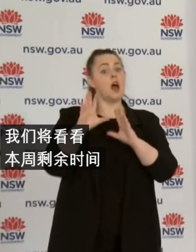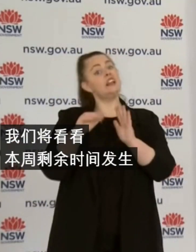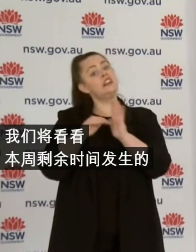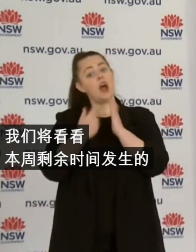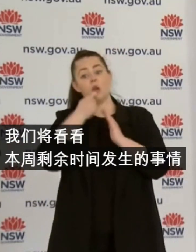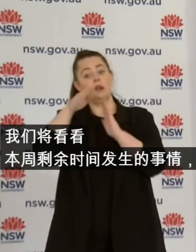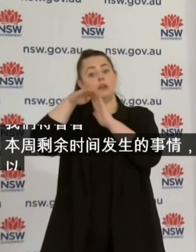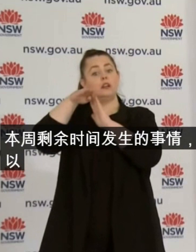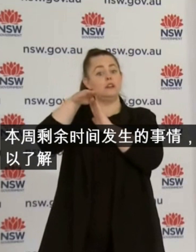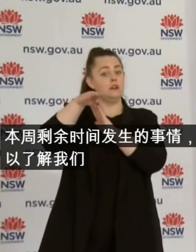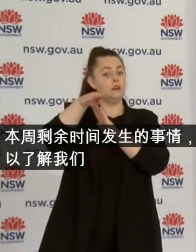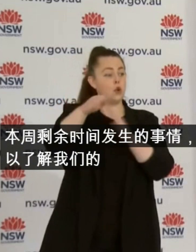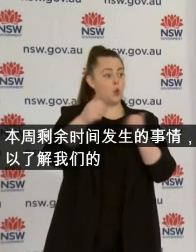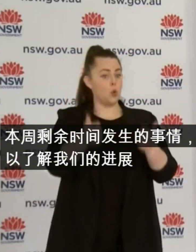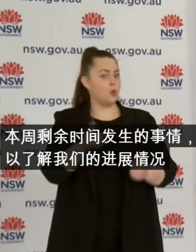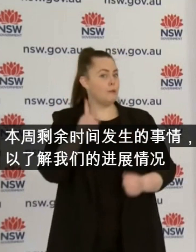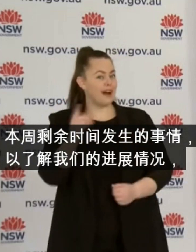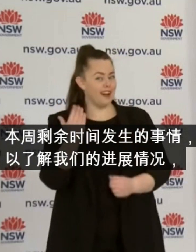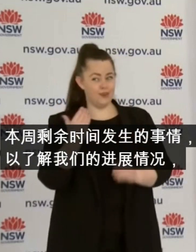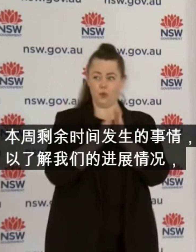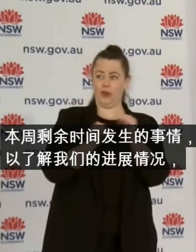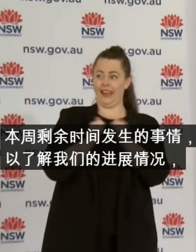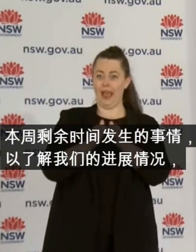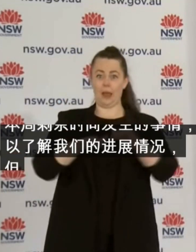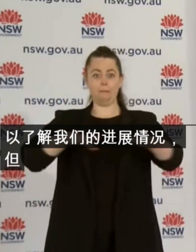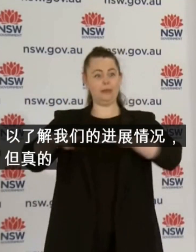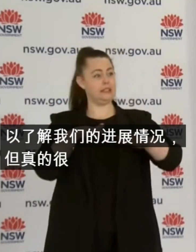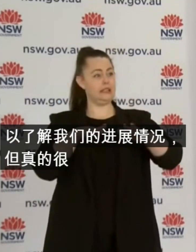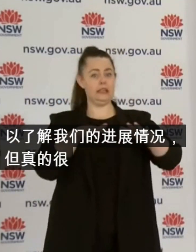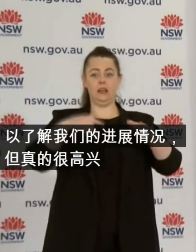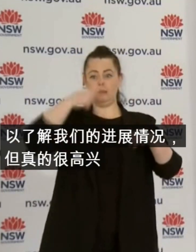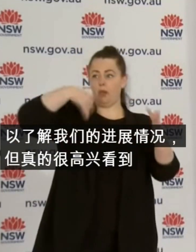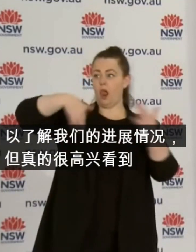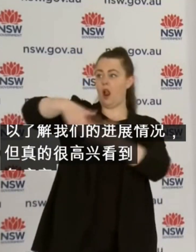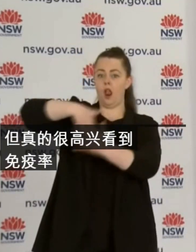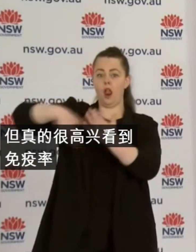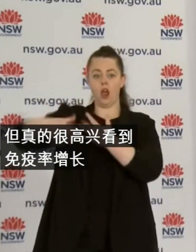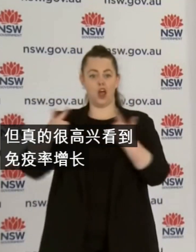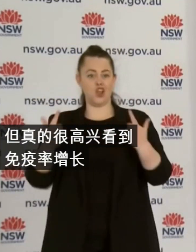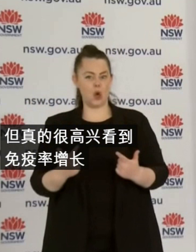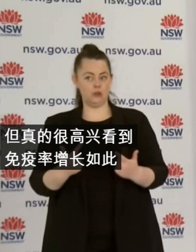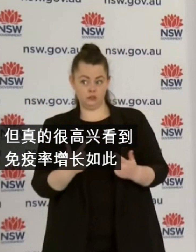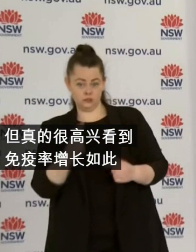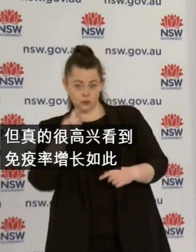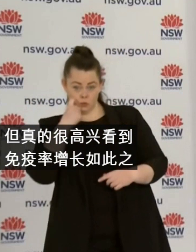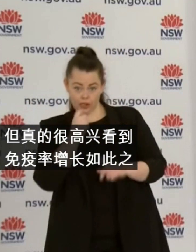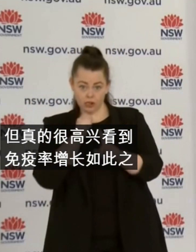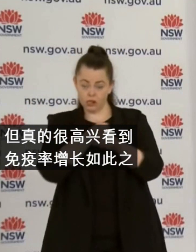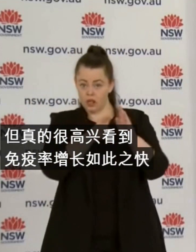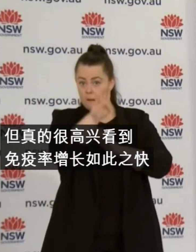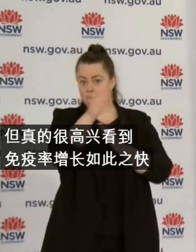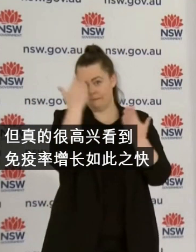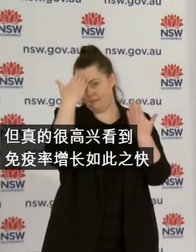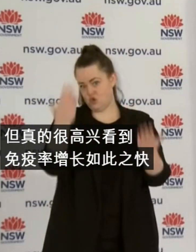happening throughout the rest of this week to know how we're going. But it's really pleasing to see immunisation rates increasing